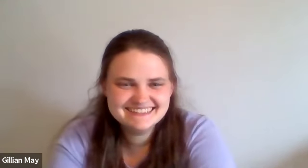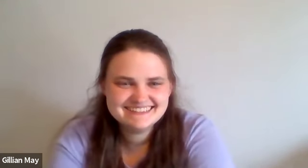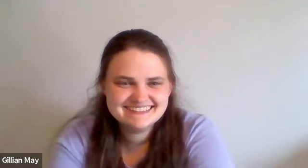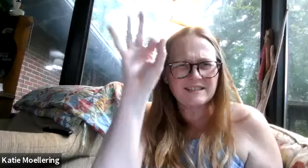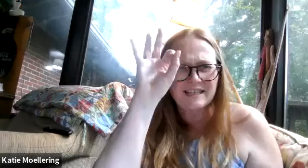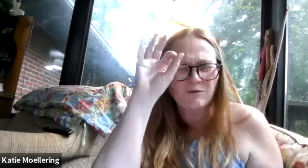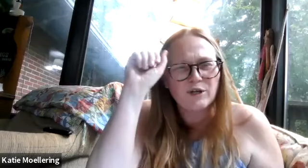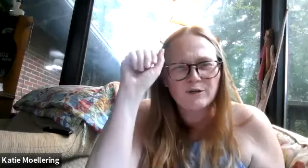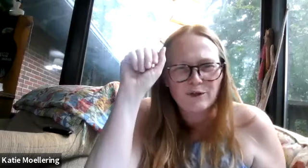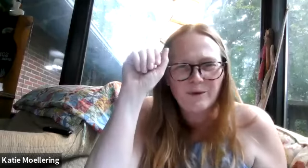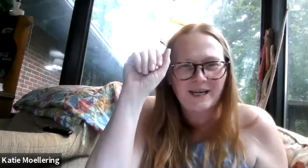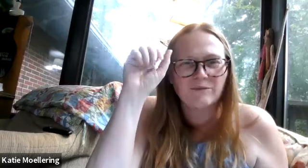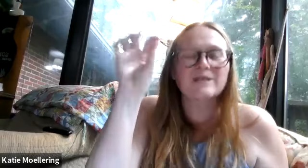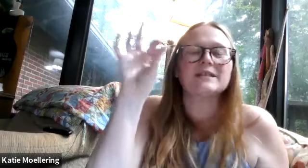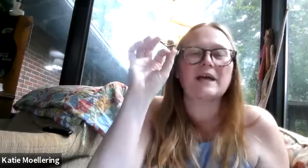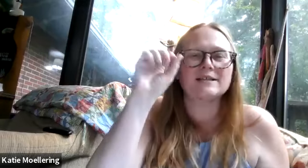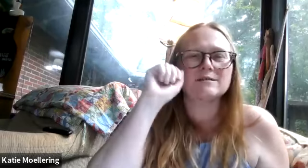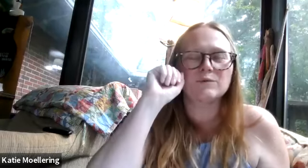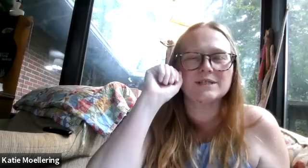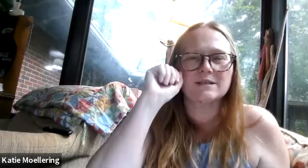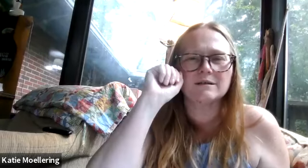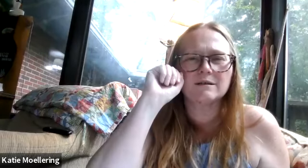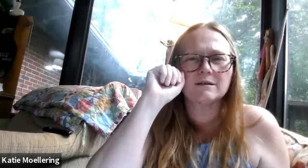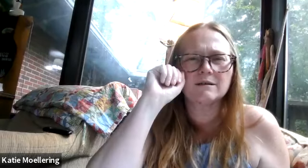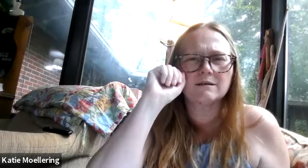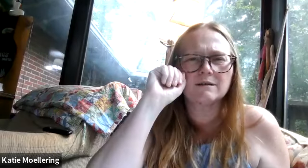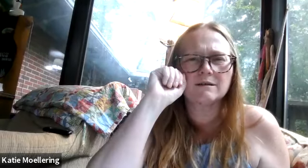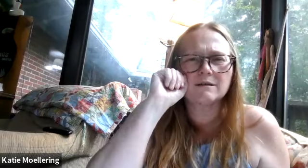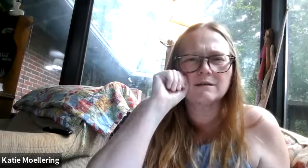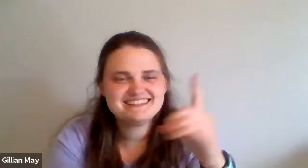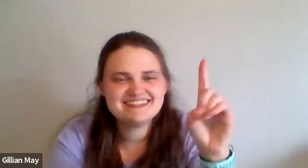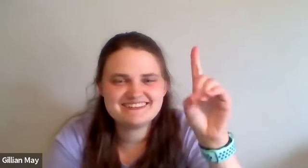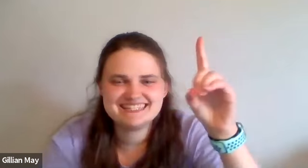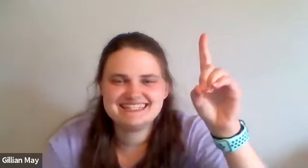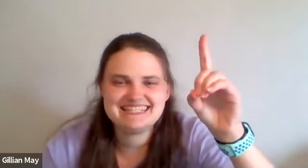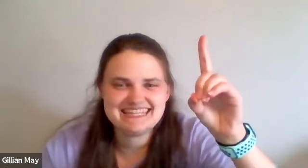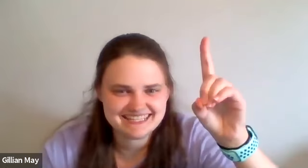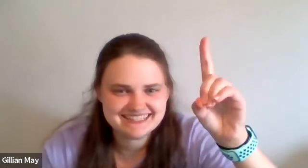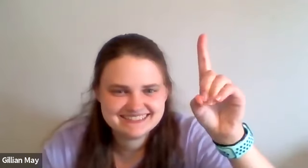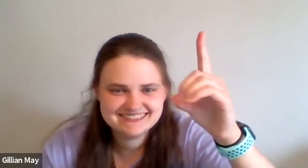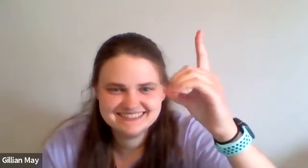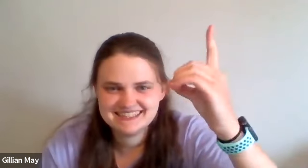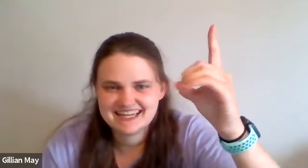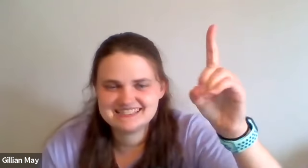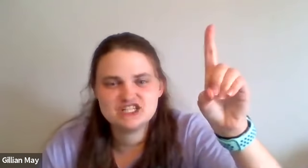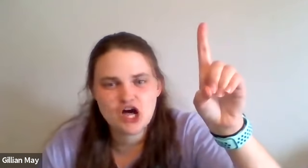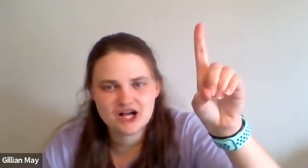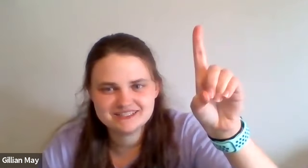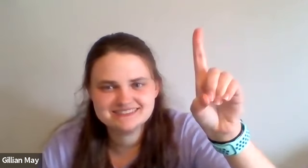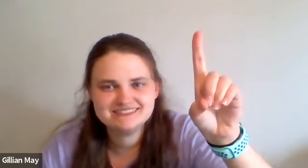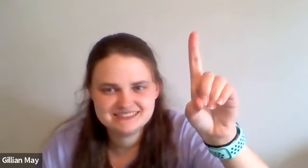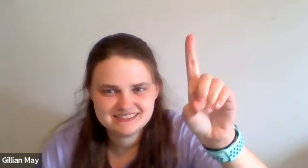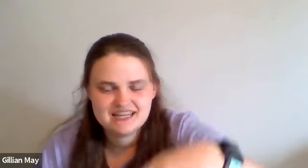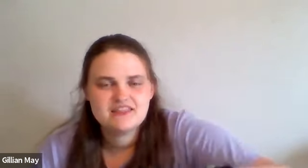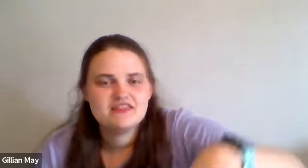Is this a D? What are you doing? What is the last? What is? The last letter is D, as in dog.